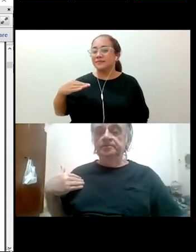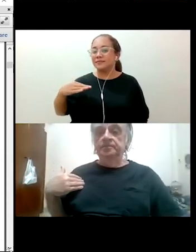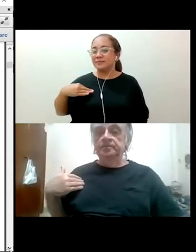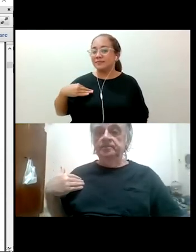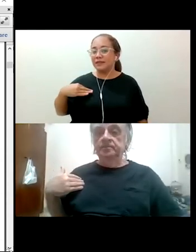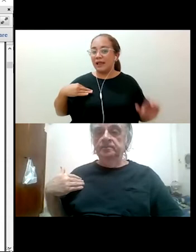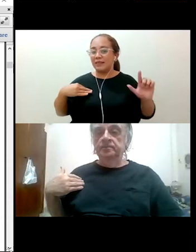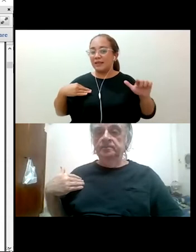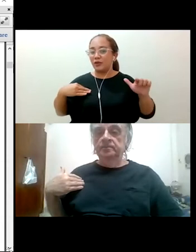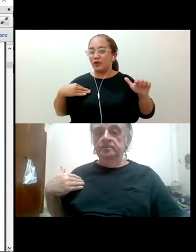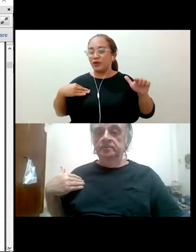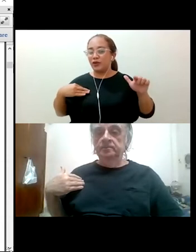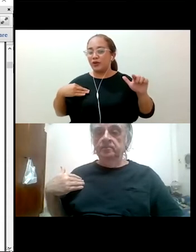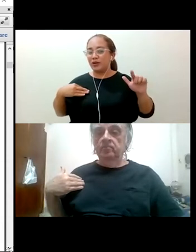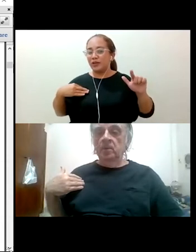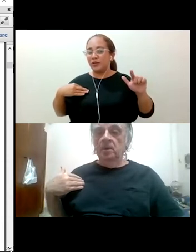later.